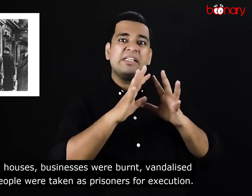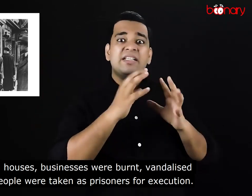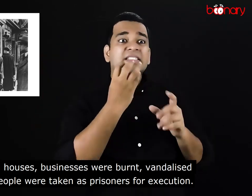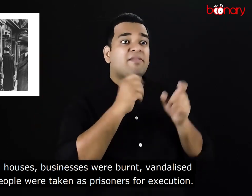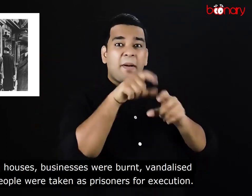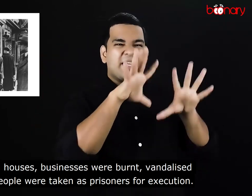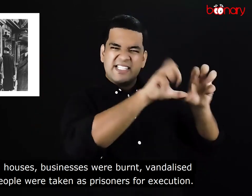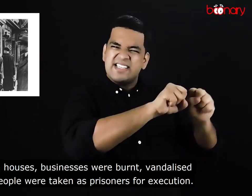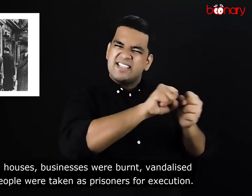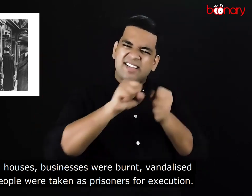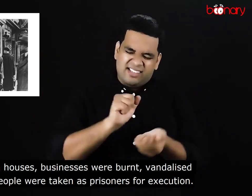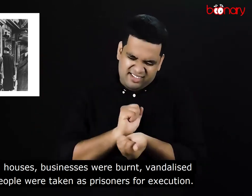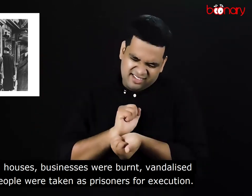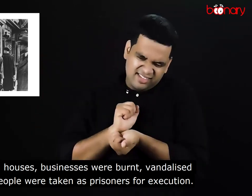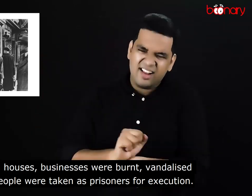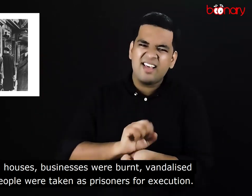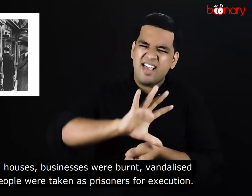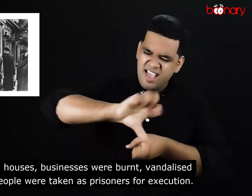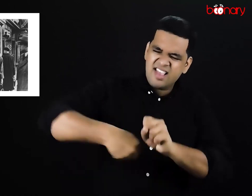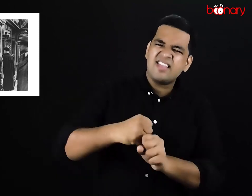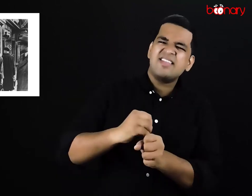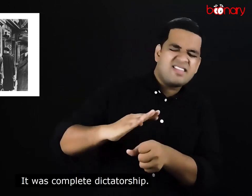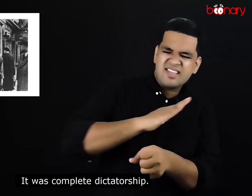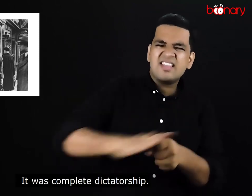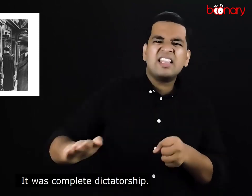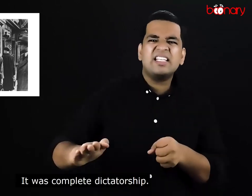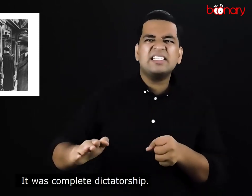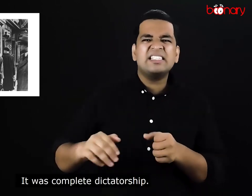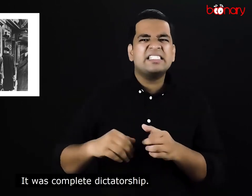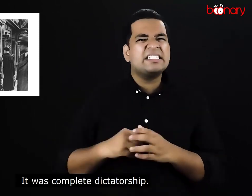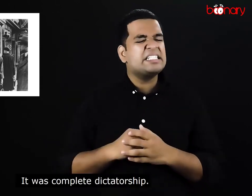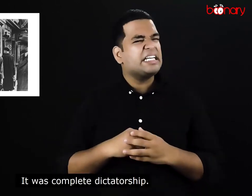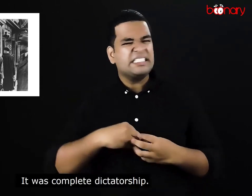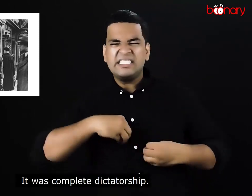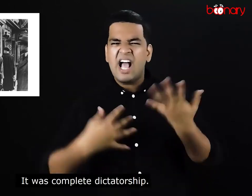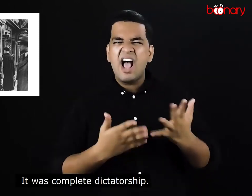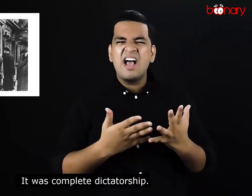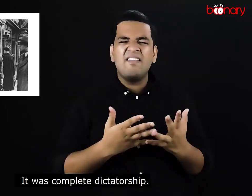prisoners for execution. It was complete dictatorship.